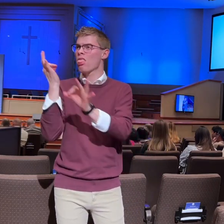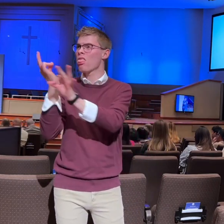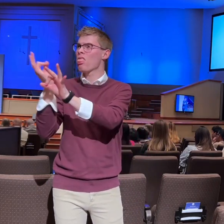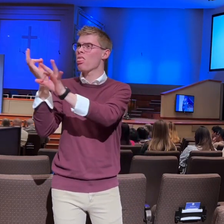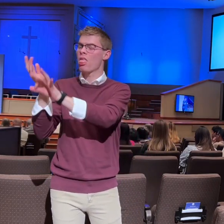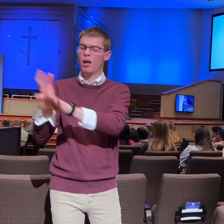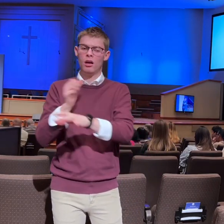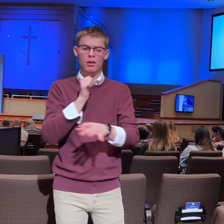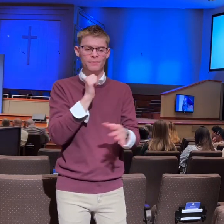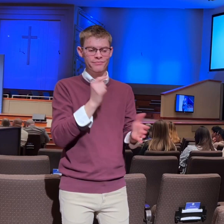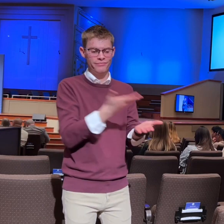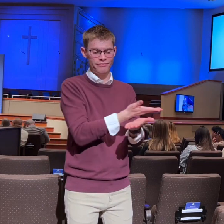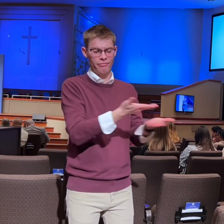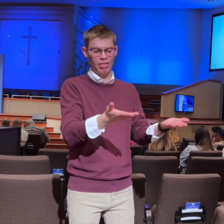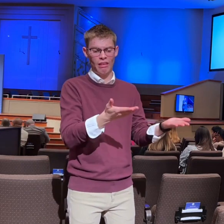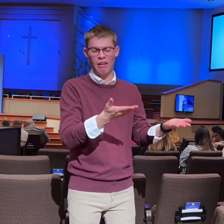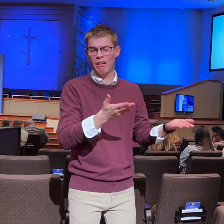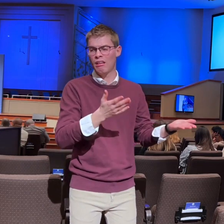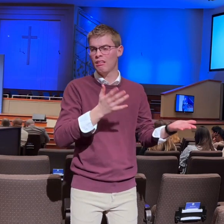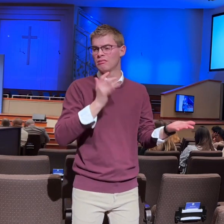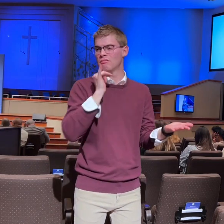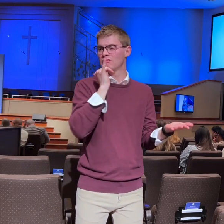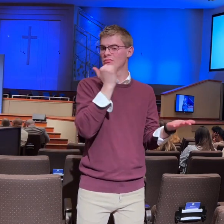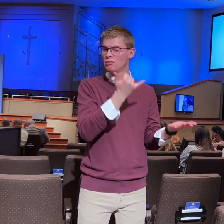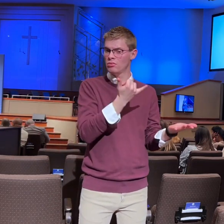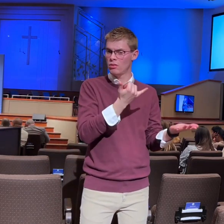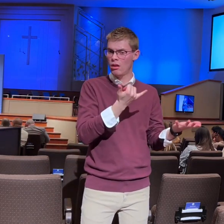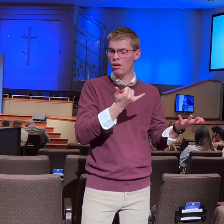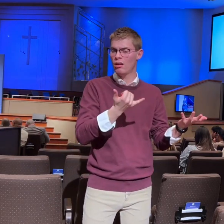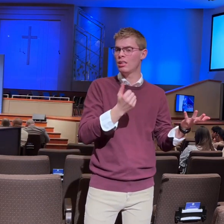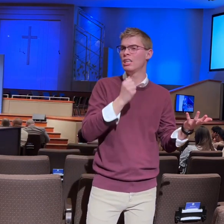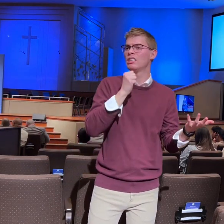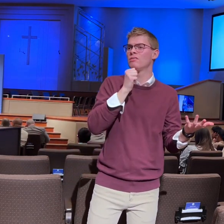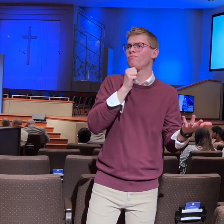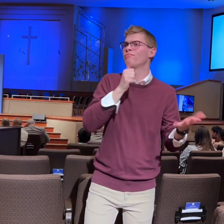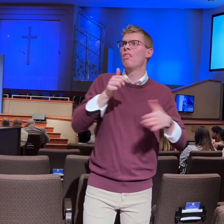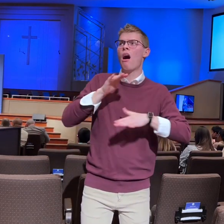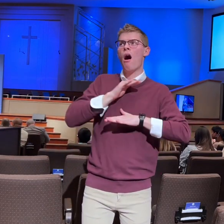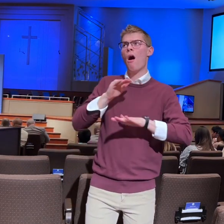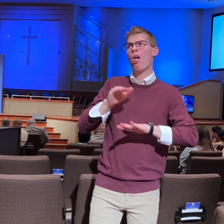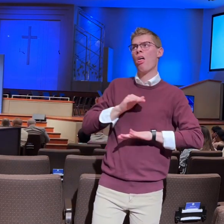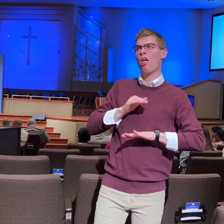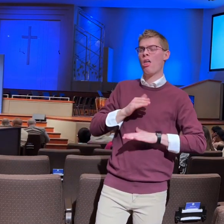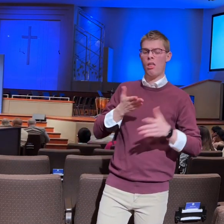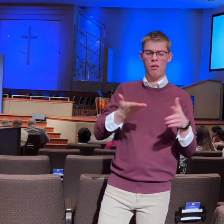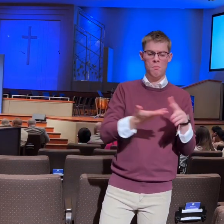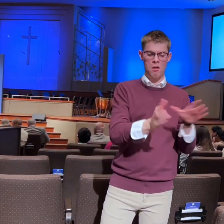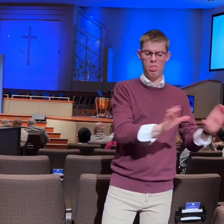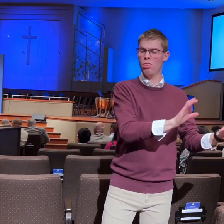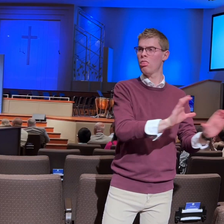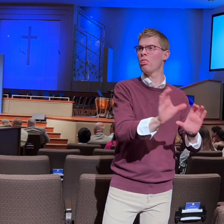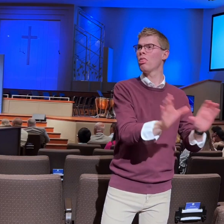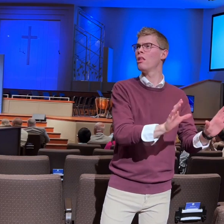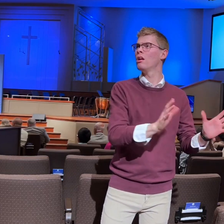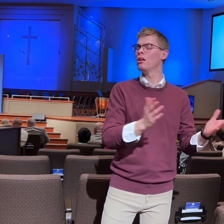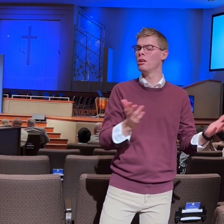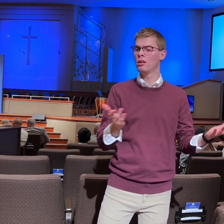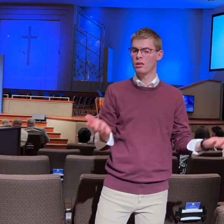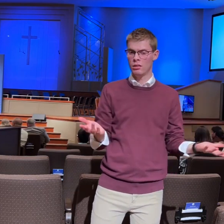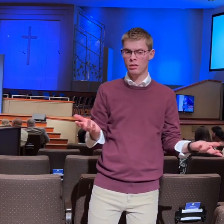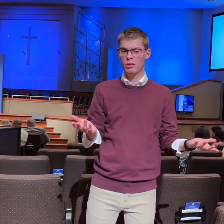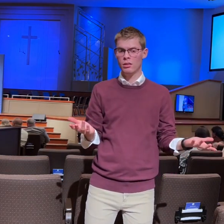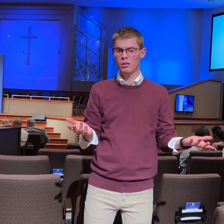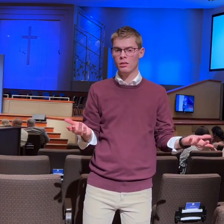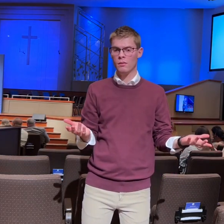these rituals in order to somehow please God. And they taught that salvation was not by grace. It was